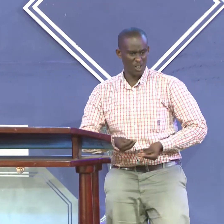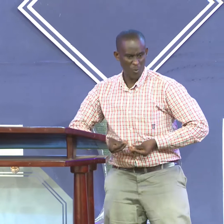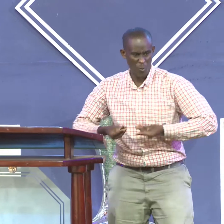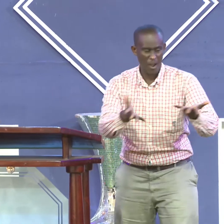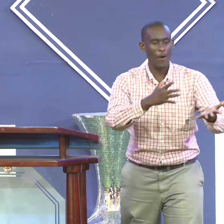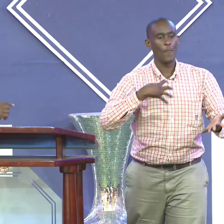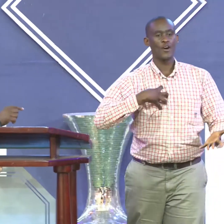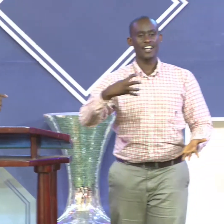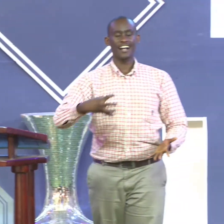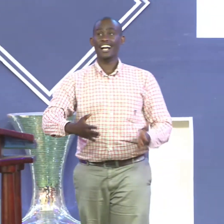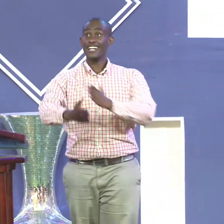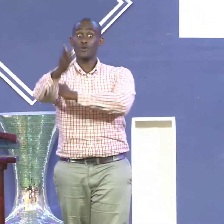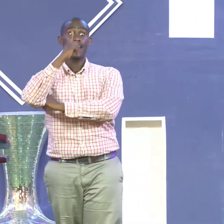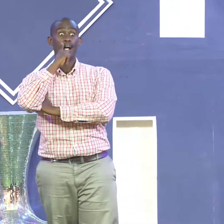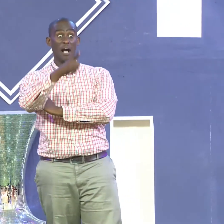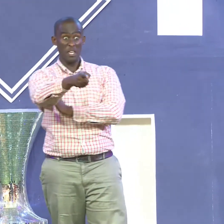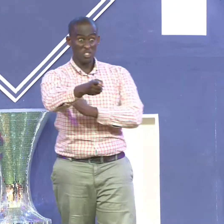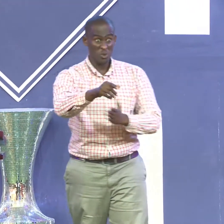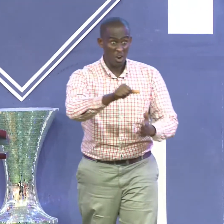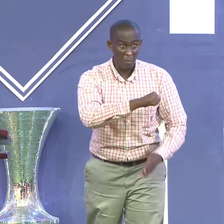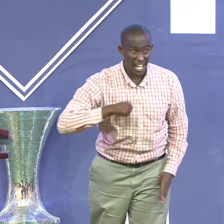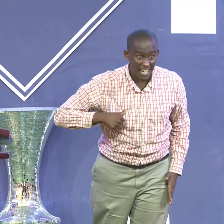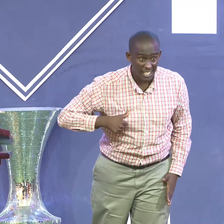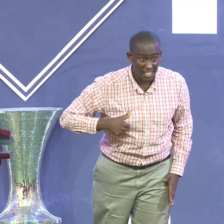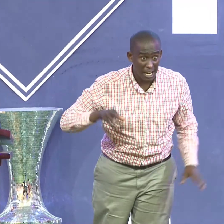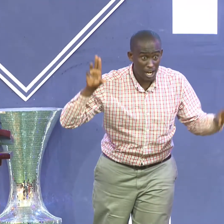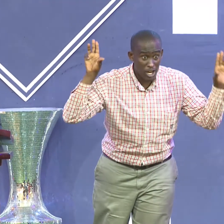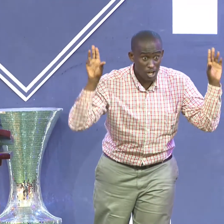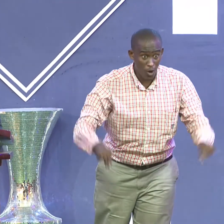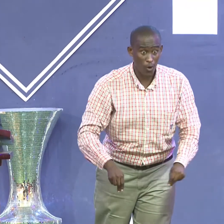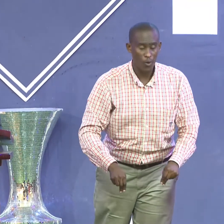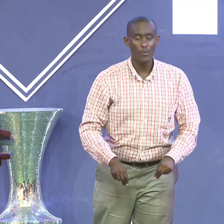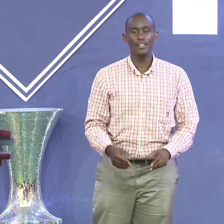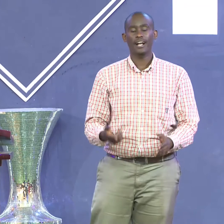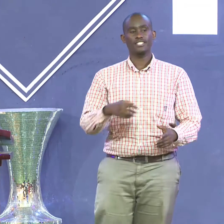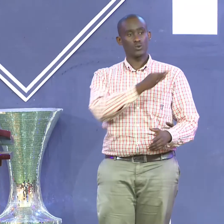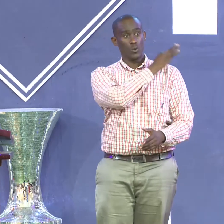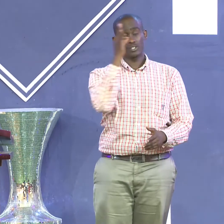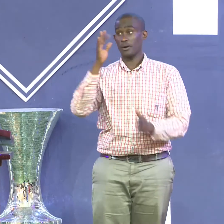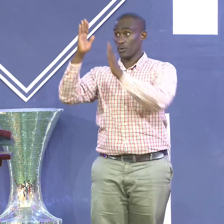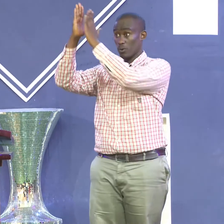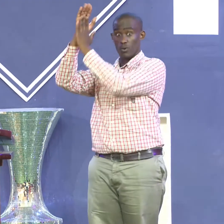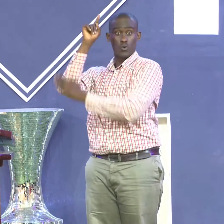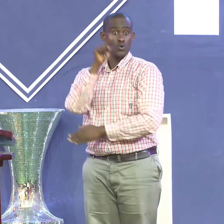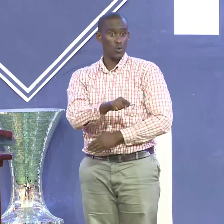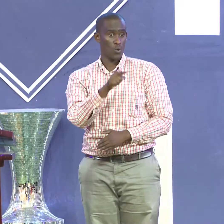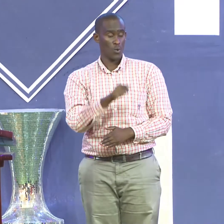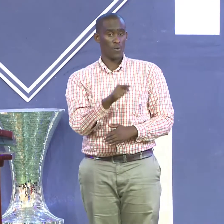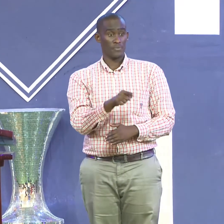to you. And then he will tell them, do not say no. In this praying